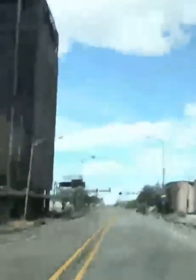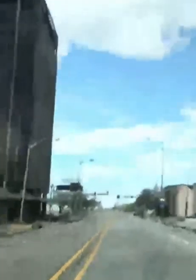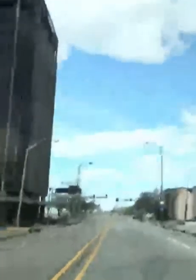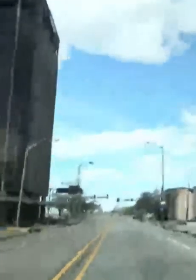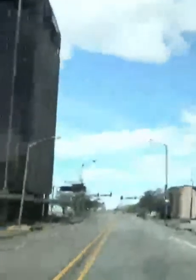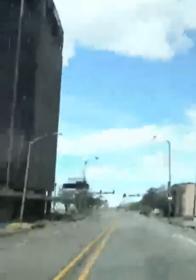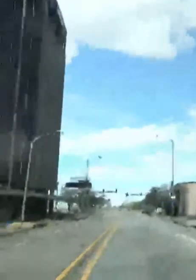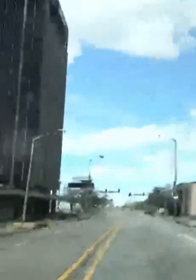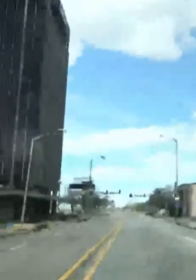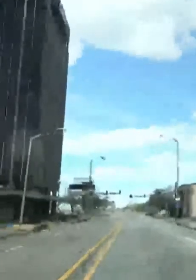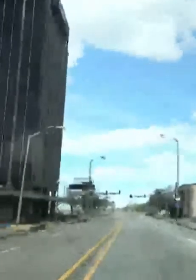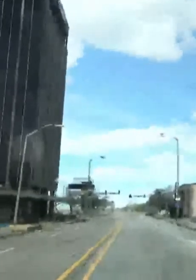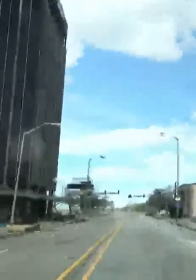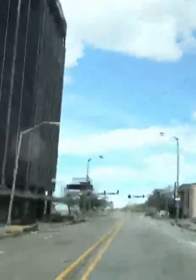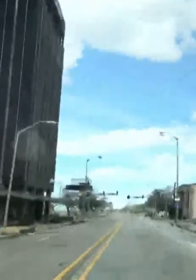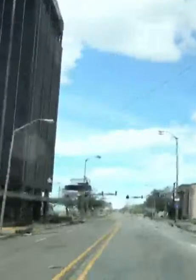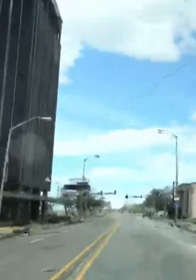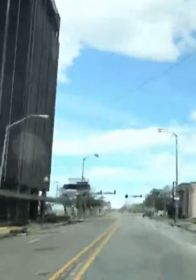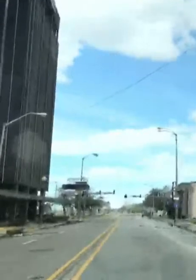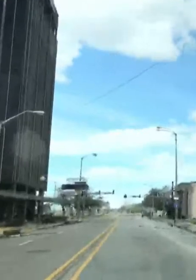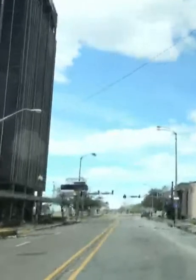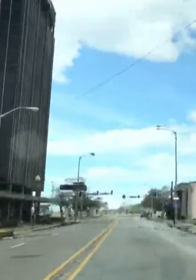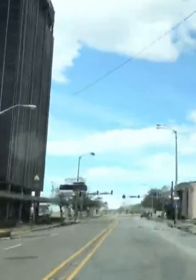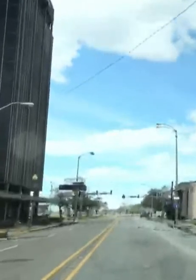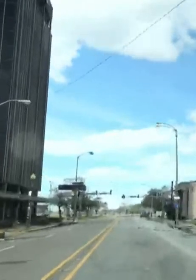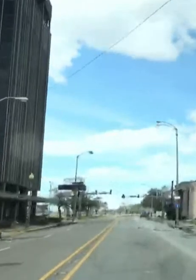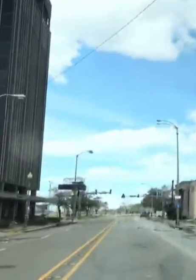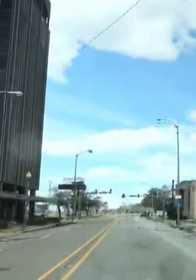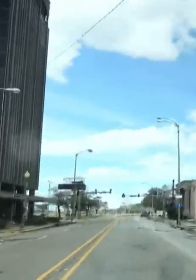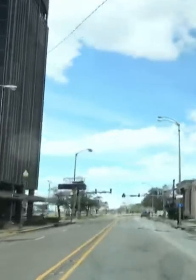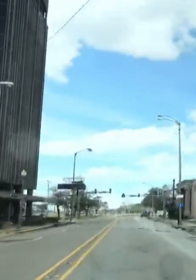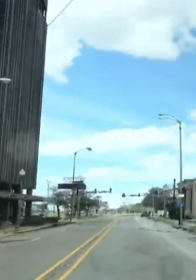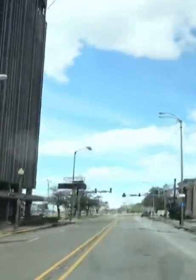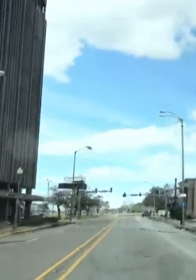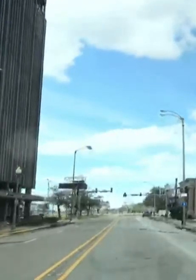and bounced back. And talking with people today, they're